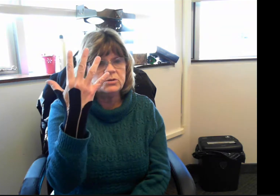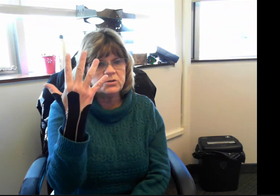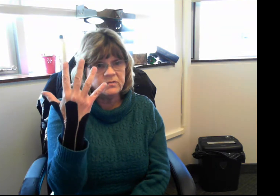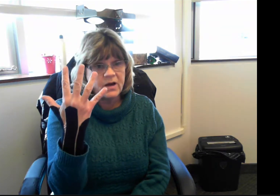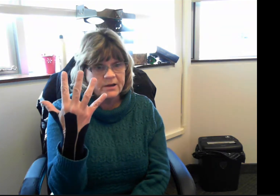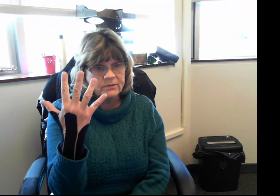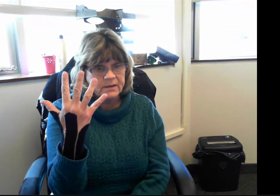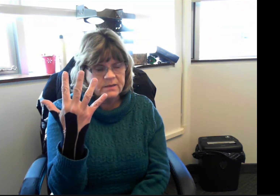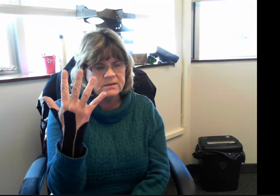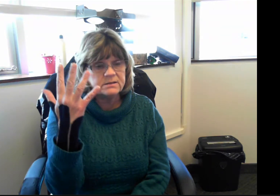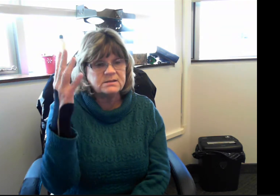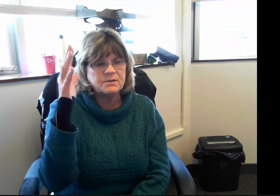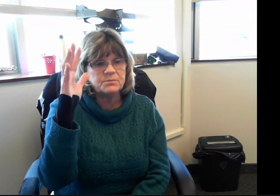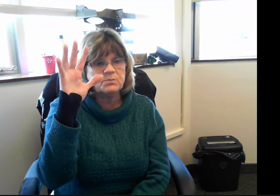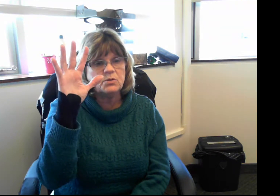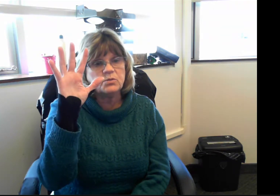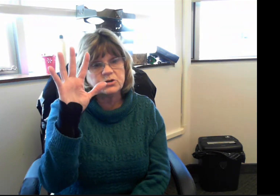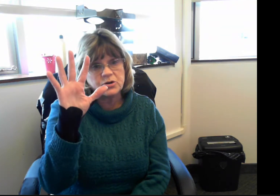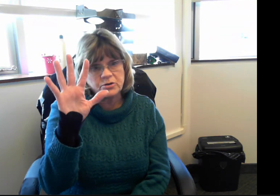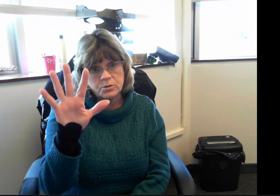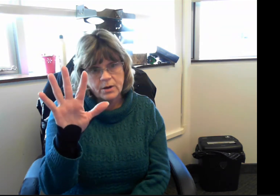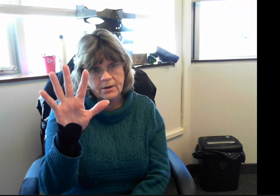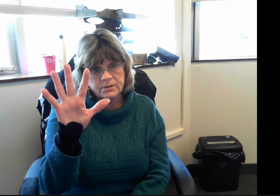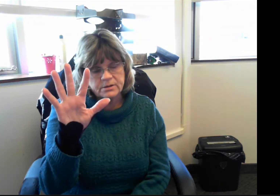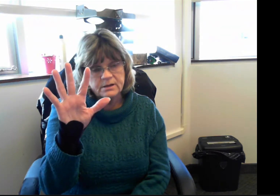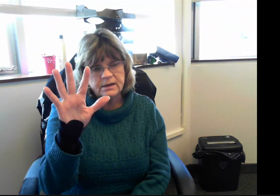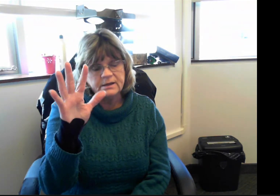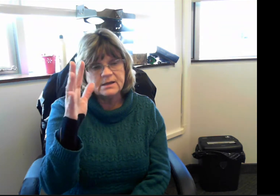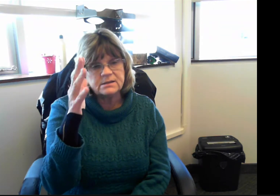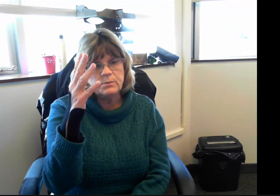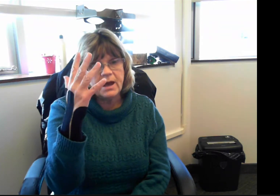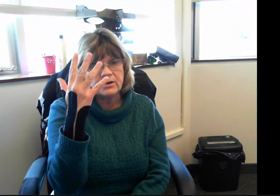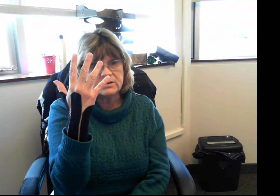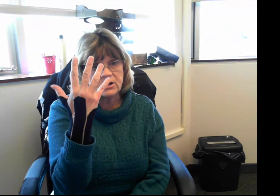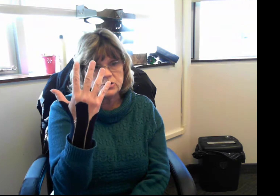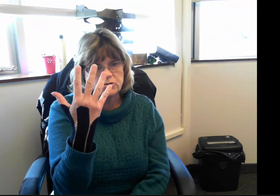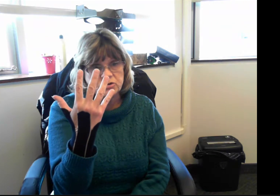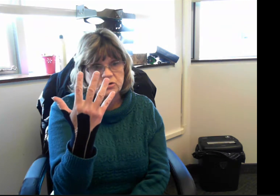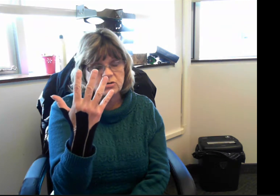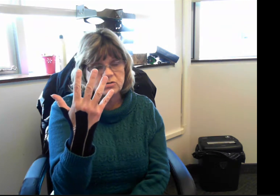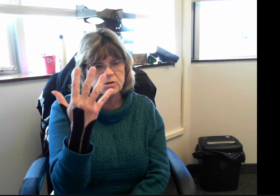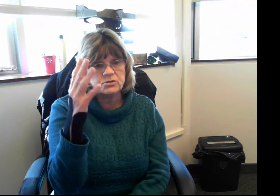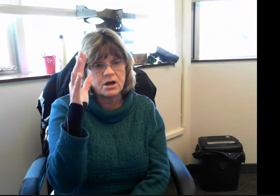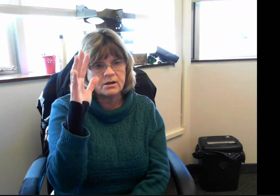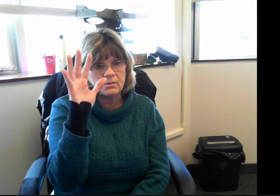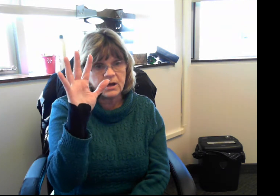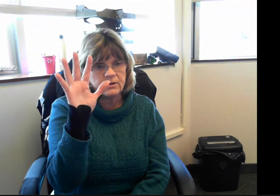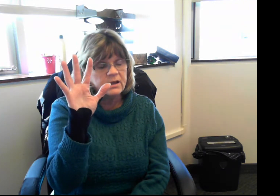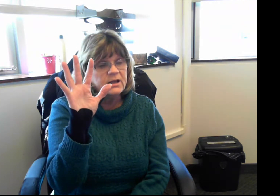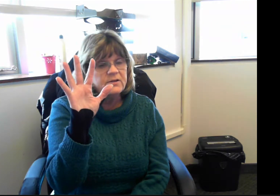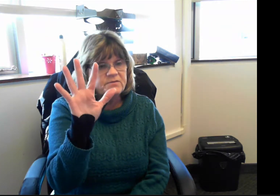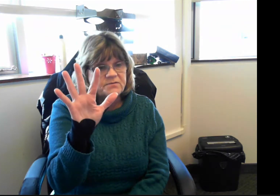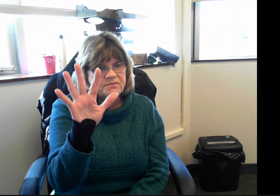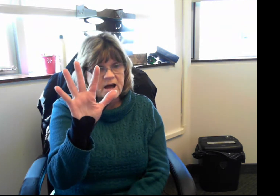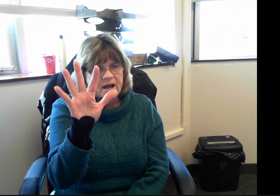Some people will do 5 like this. Some people will turn it around. Doesn't matter as long as your student knows what you're talking about.